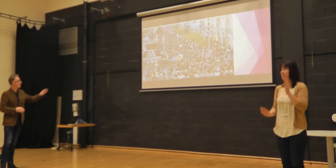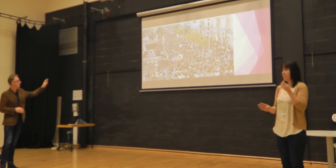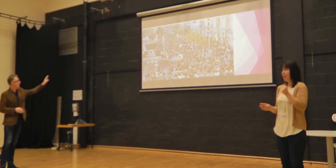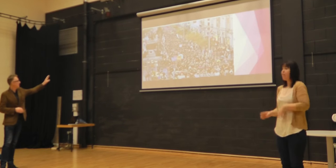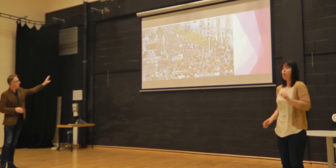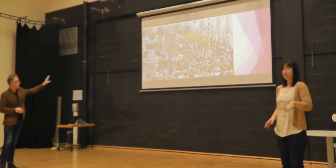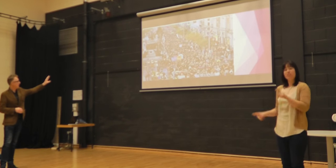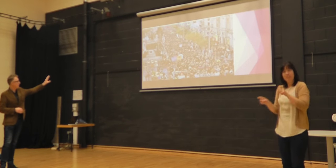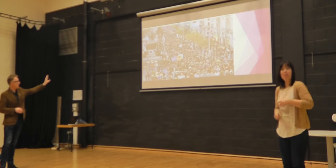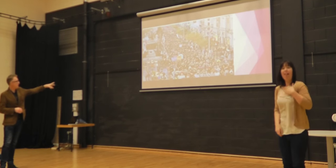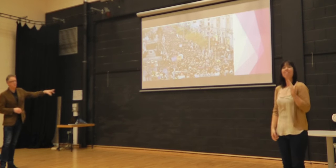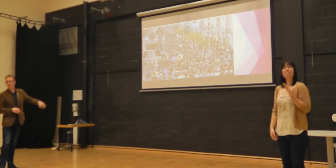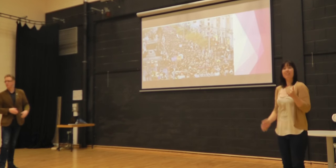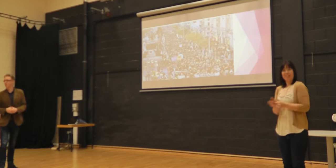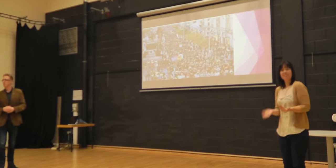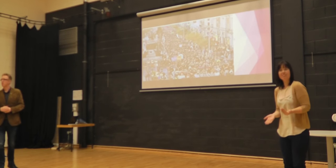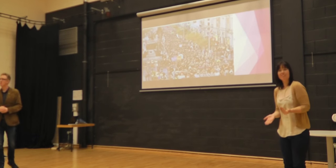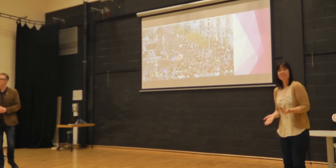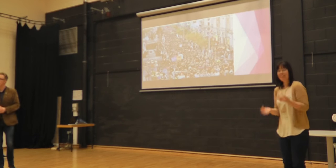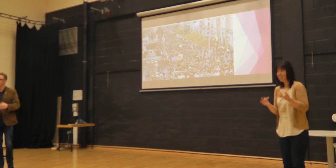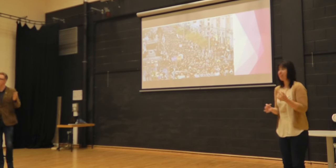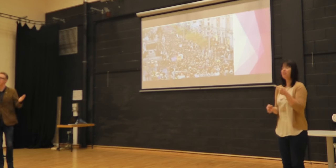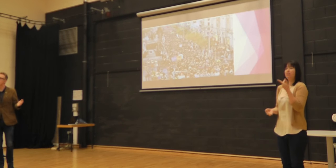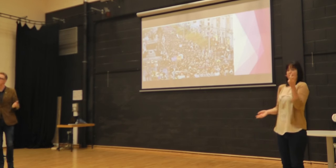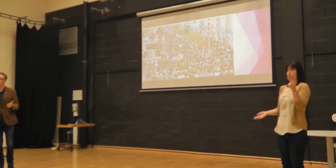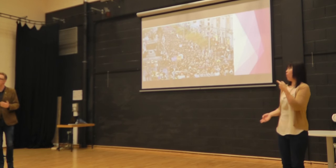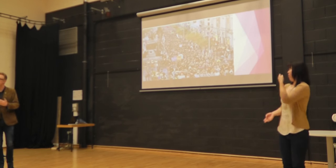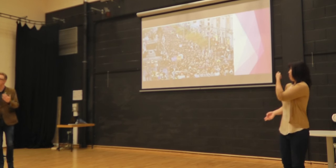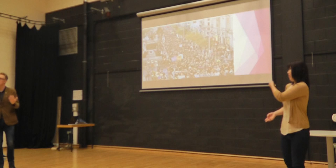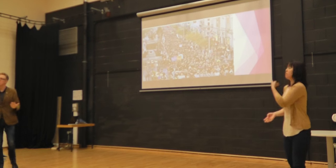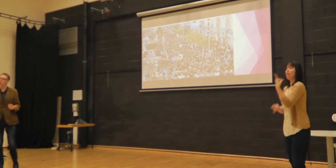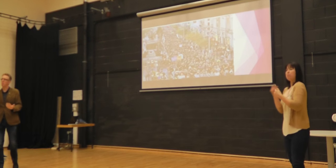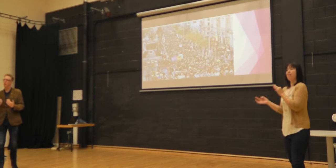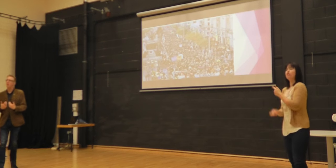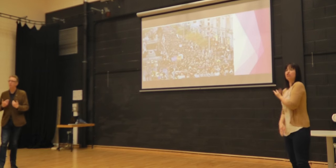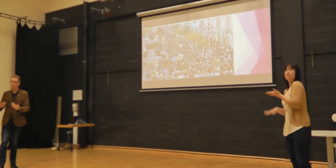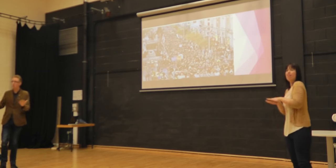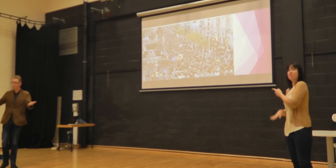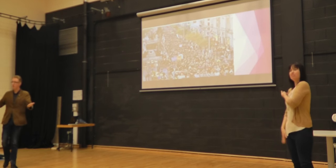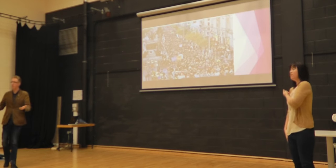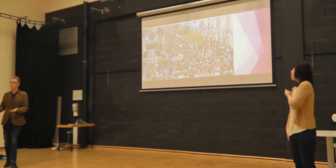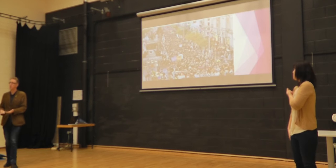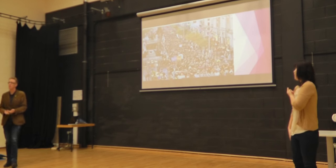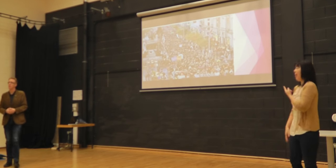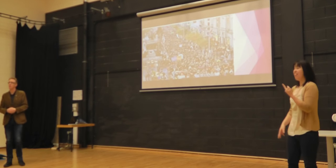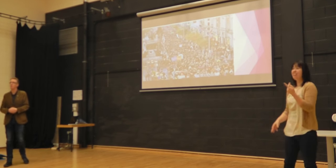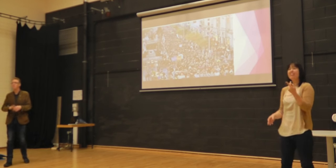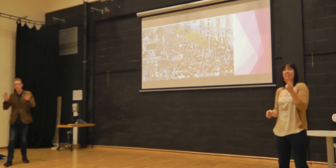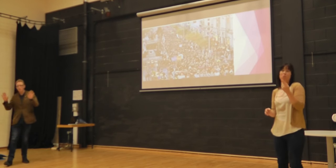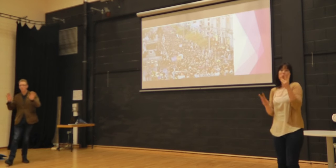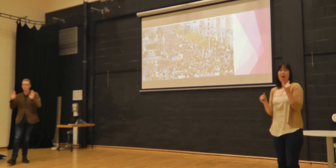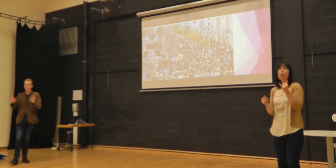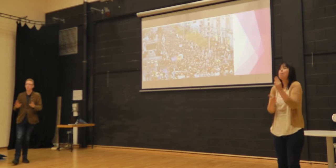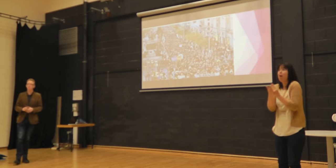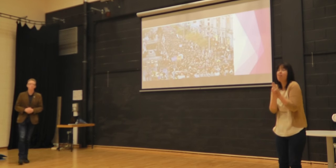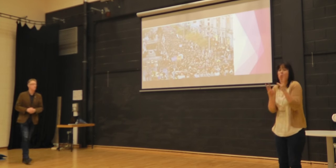think that response was fantastic. And it's, you know, part of why we're here now talking to you. Part